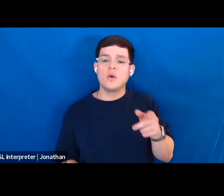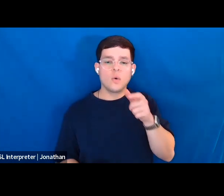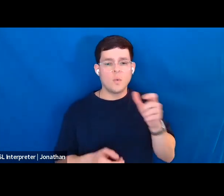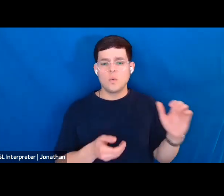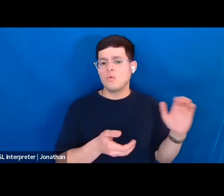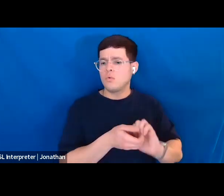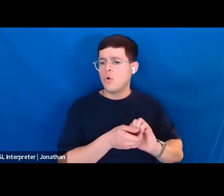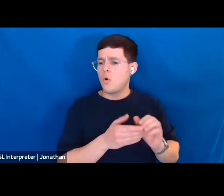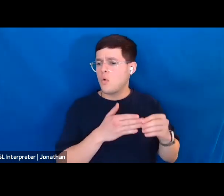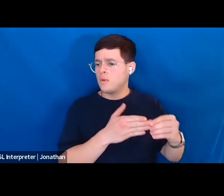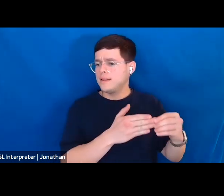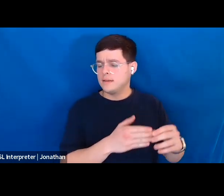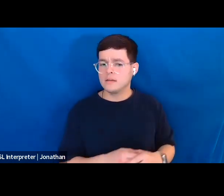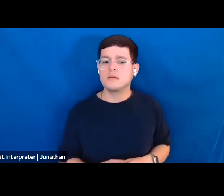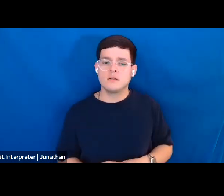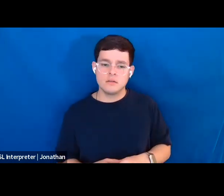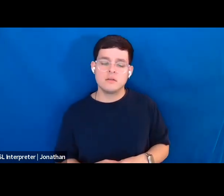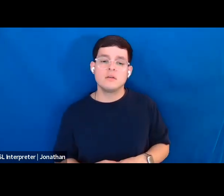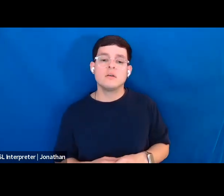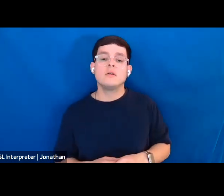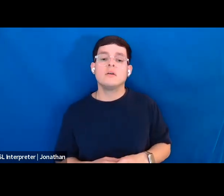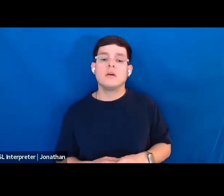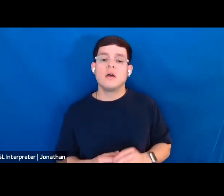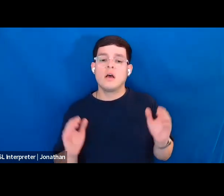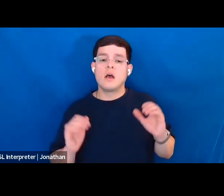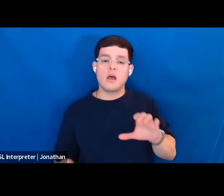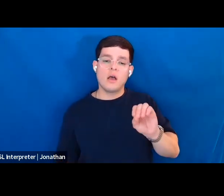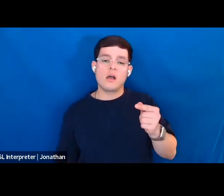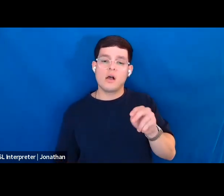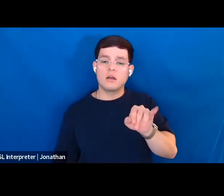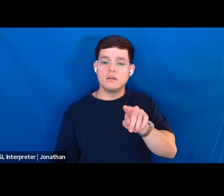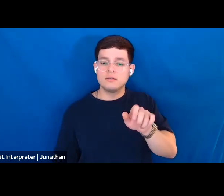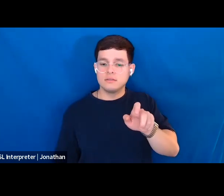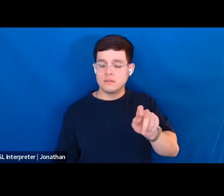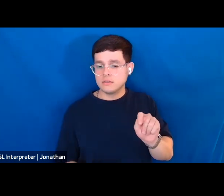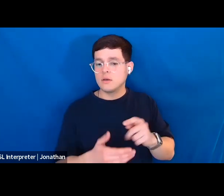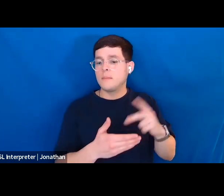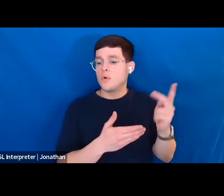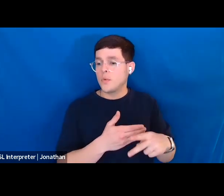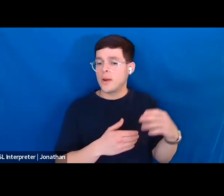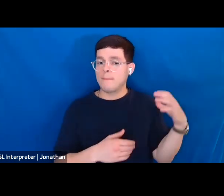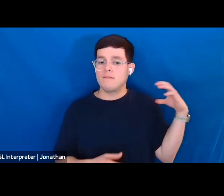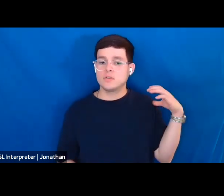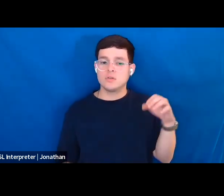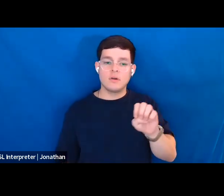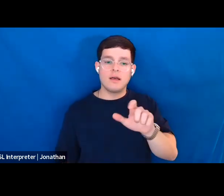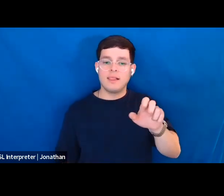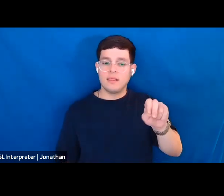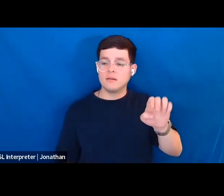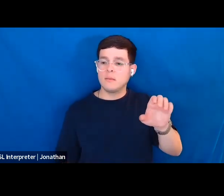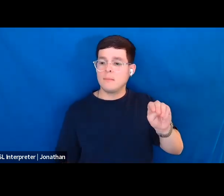co-leads, and Cognizant Program Officer Ellen McCallie.